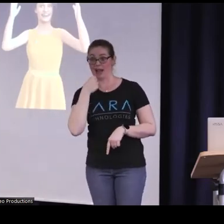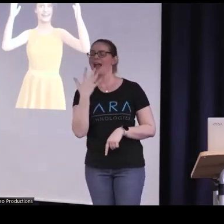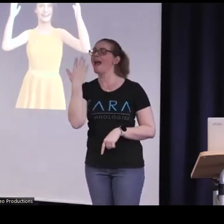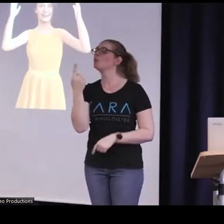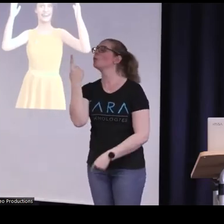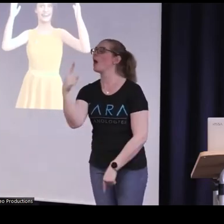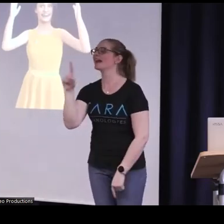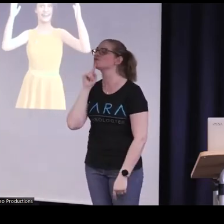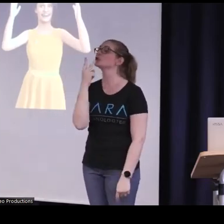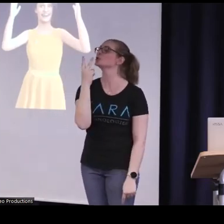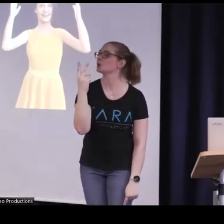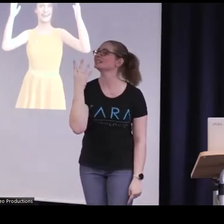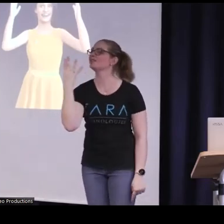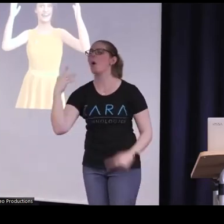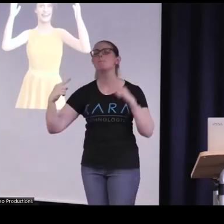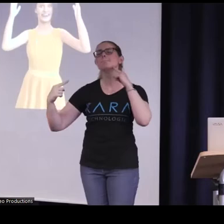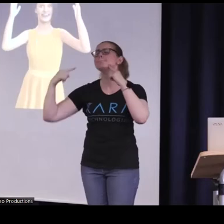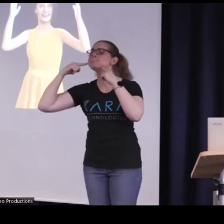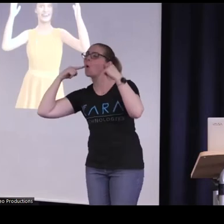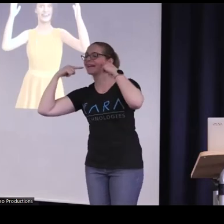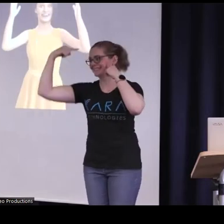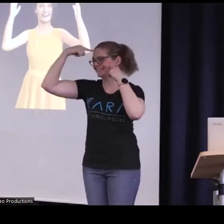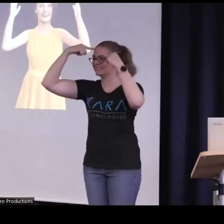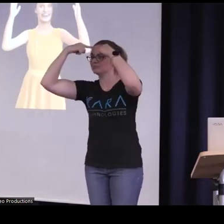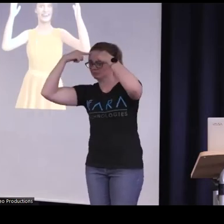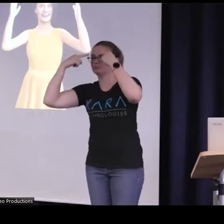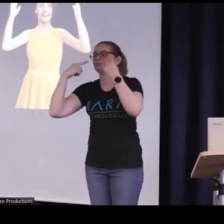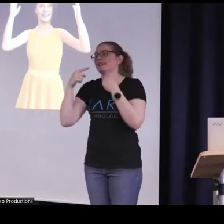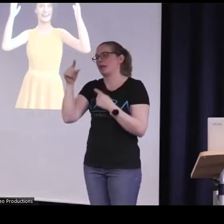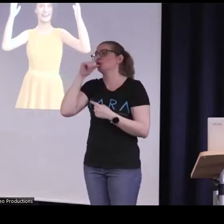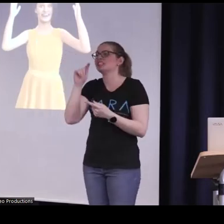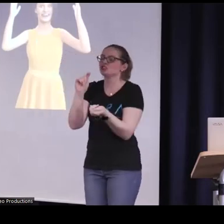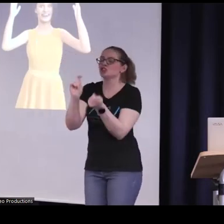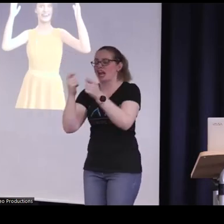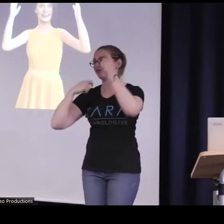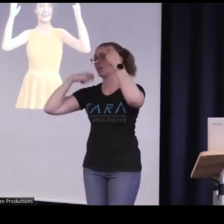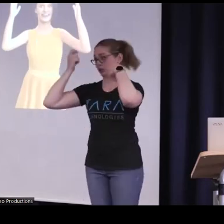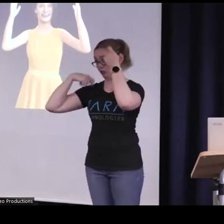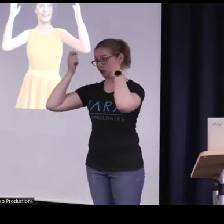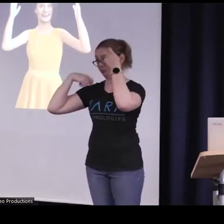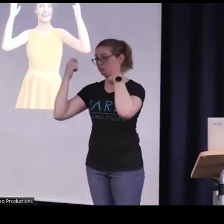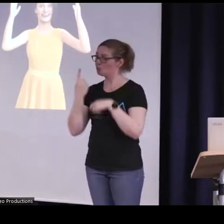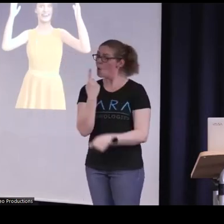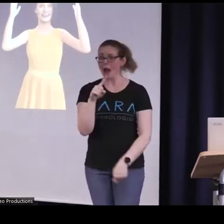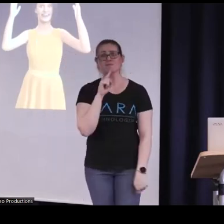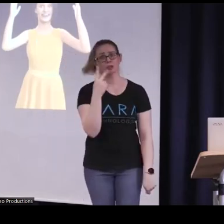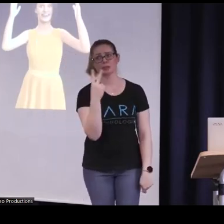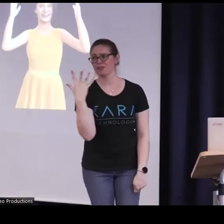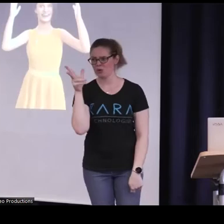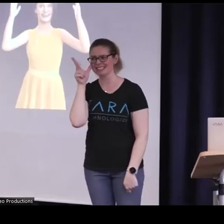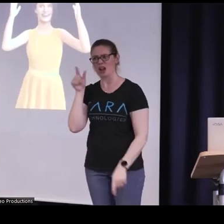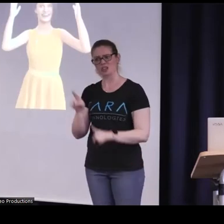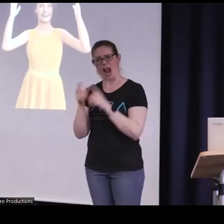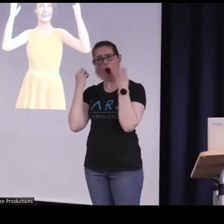the face of this avatar has 124 points that you're able to modify the facial